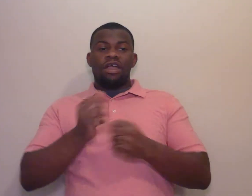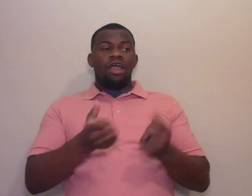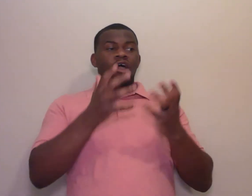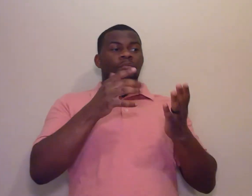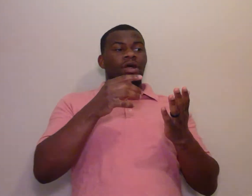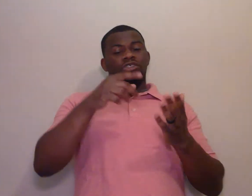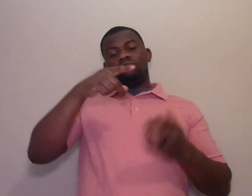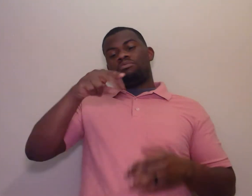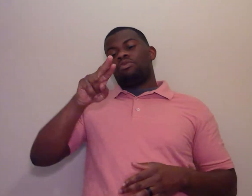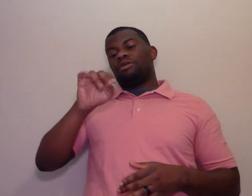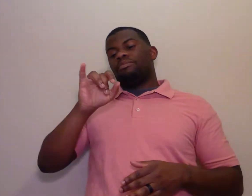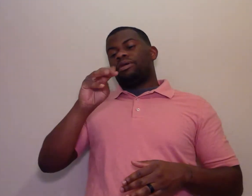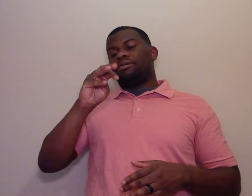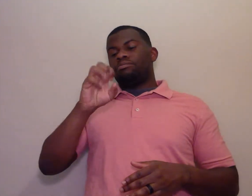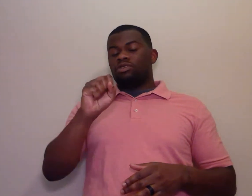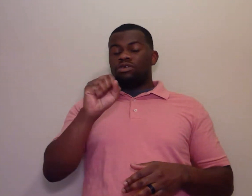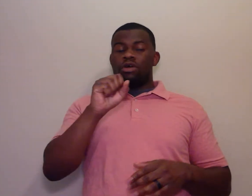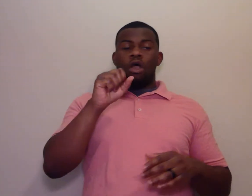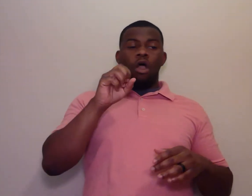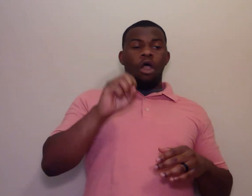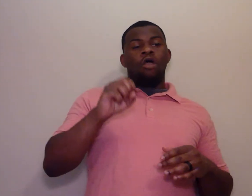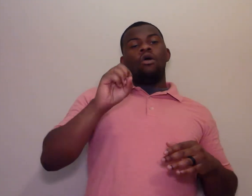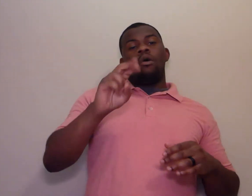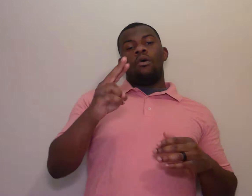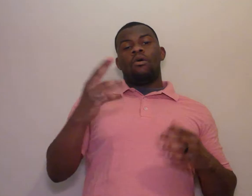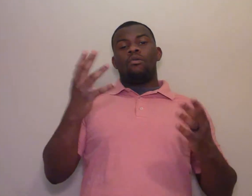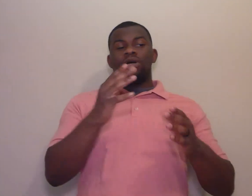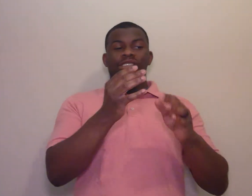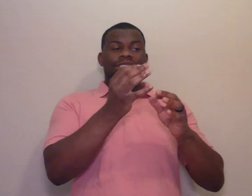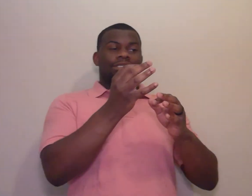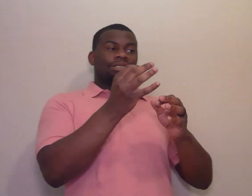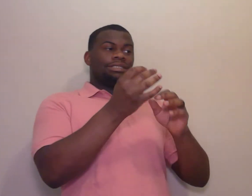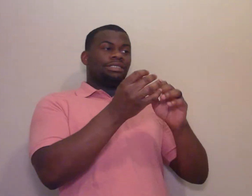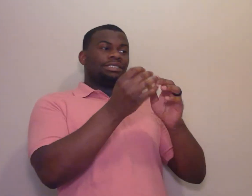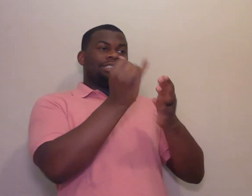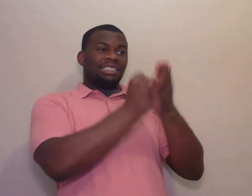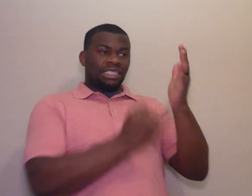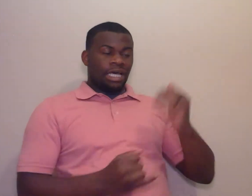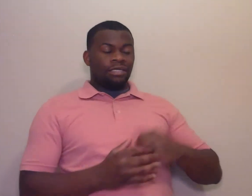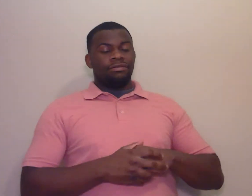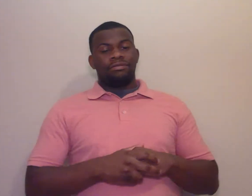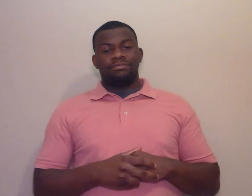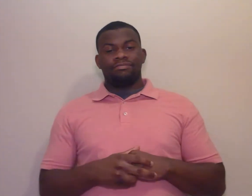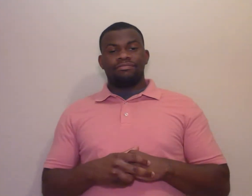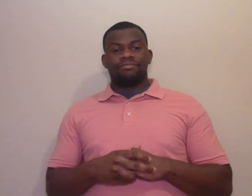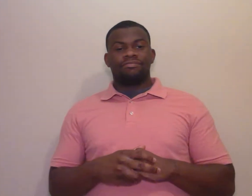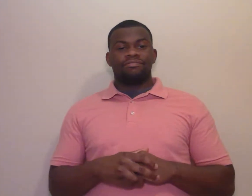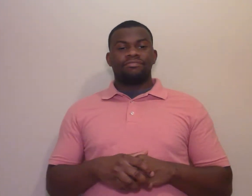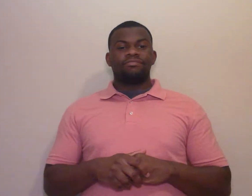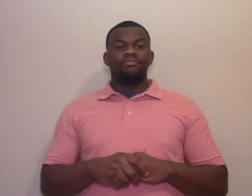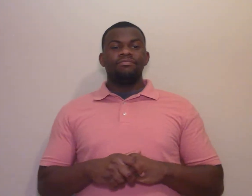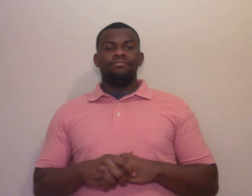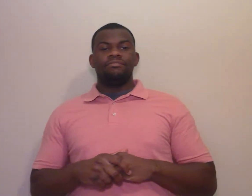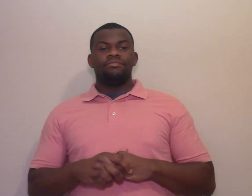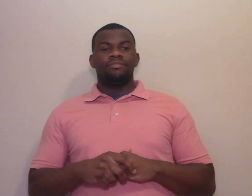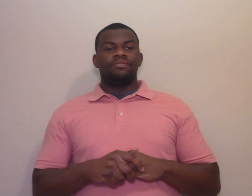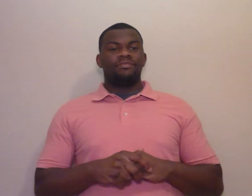plans are designed. We simply pay a premium to participate in those plans. The vision plan is a